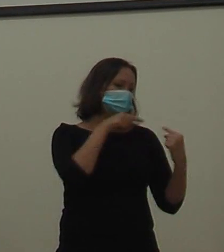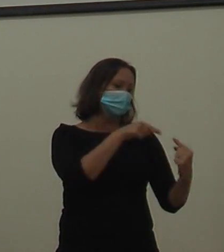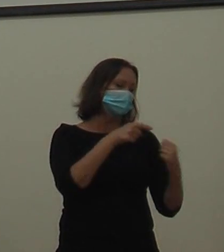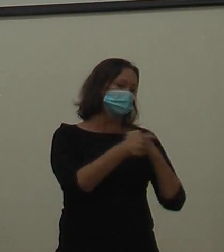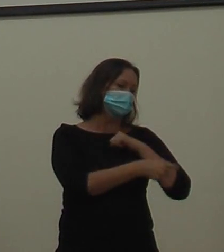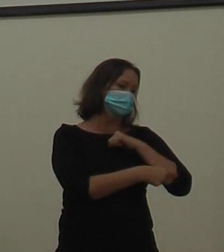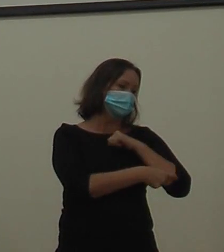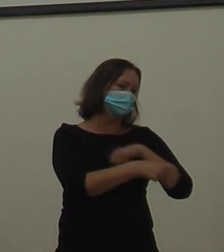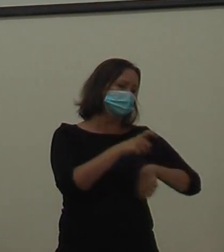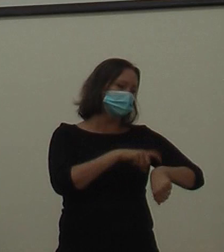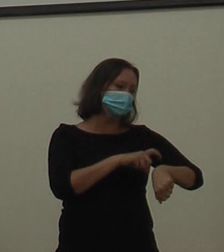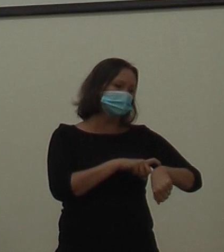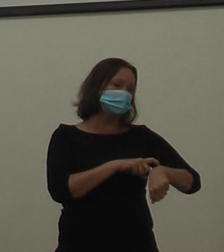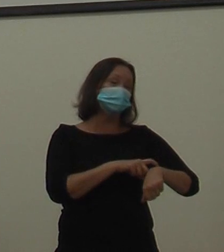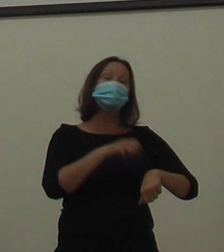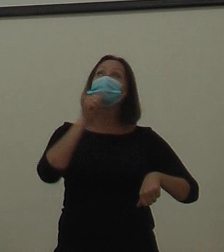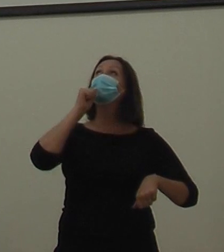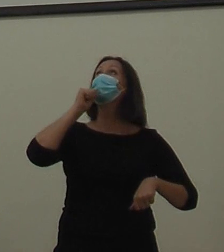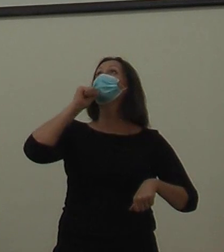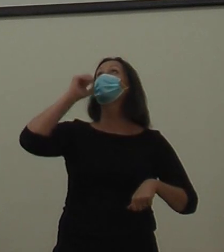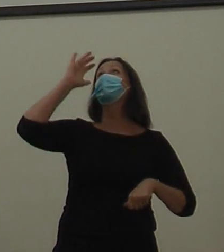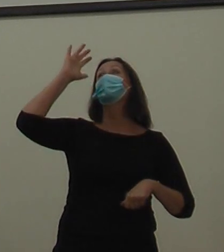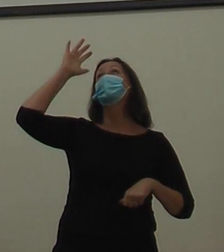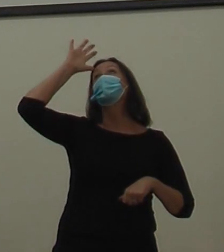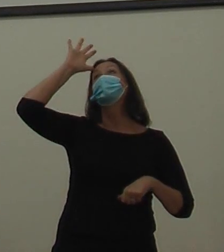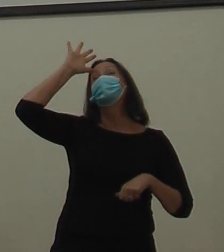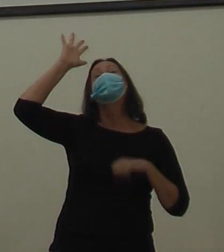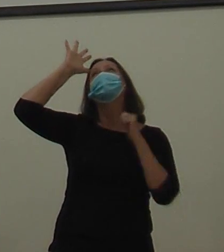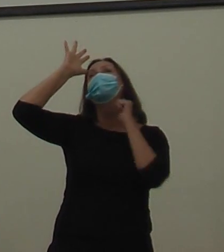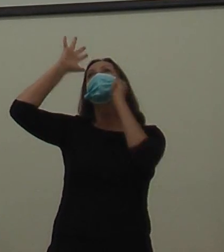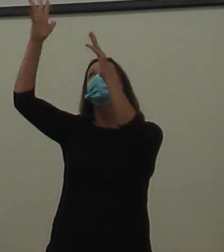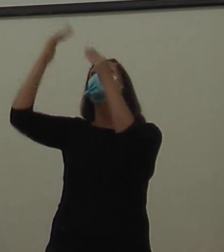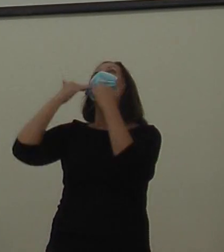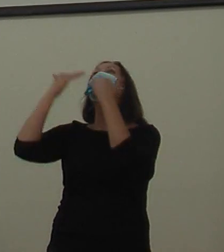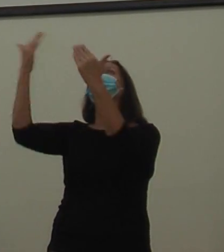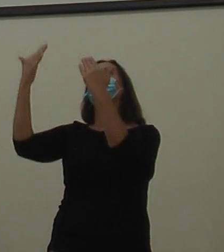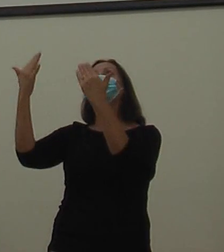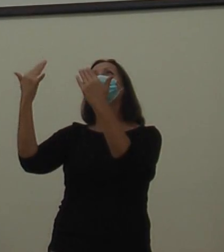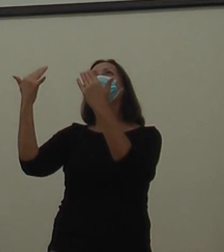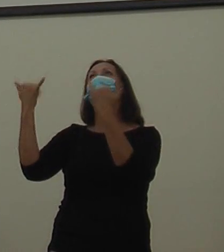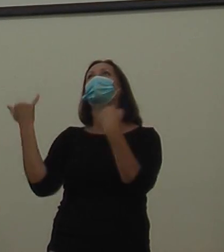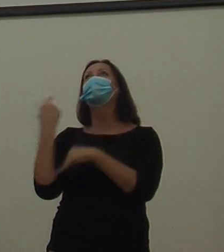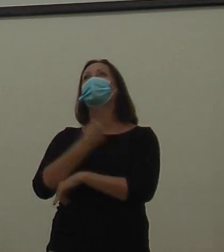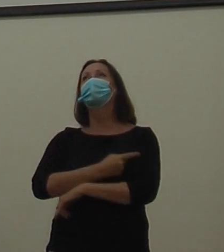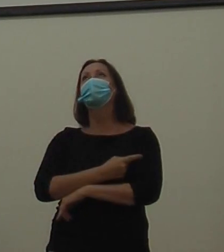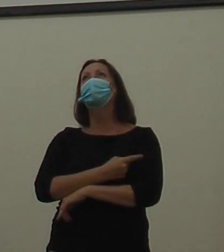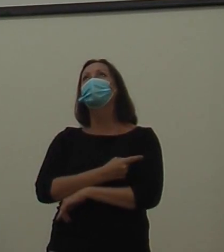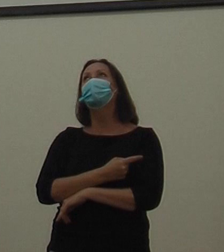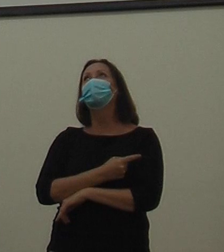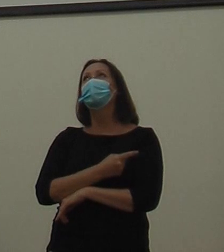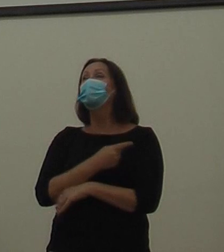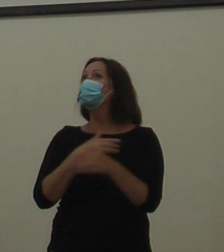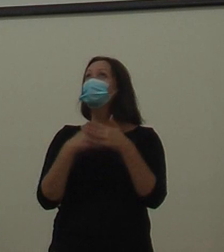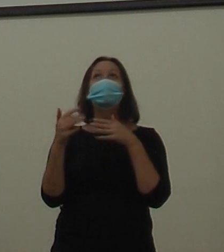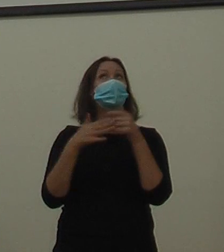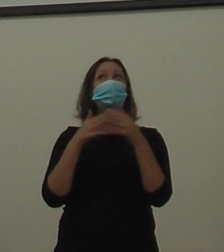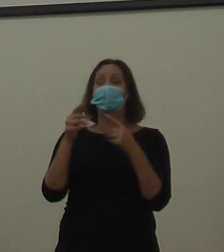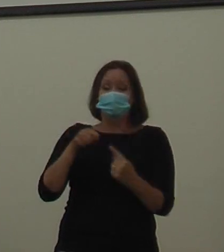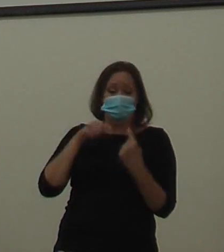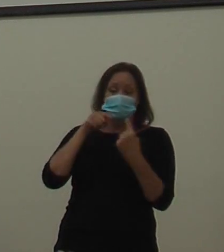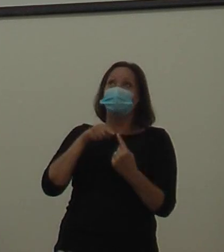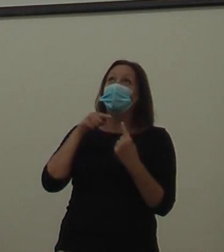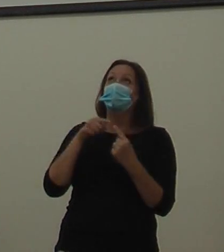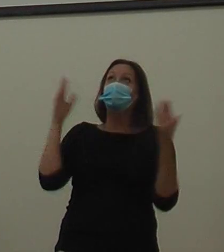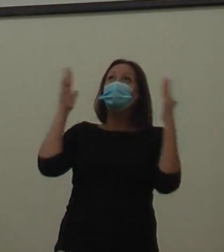you this morning. We just thank you for so much, because you've been so very good to, in spite of the difficulties and the troubles that